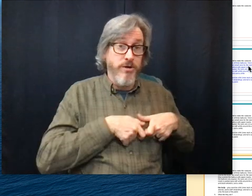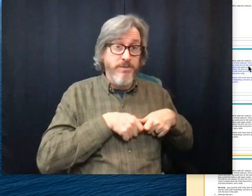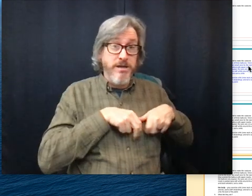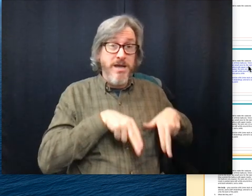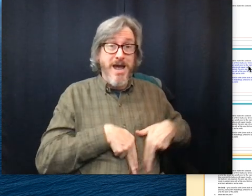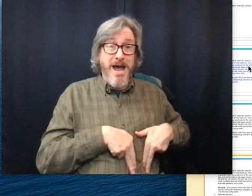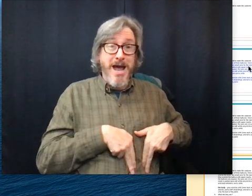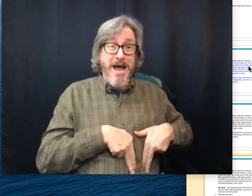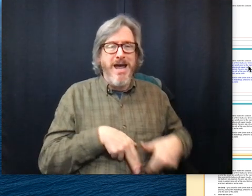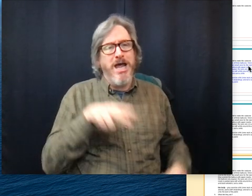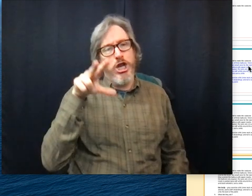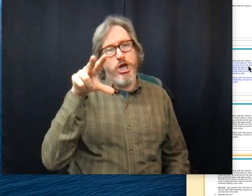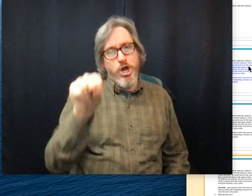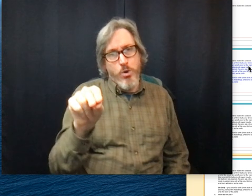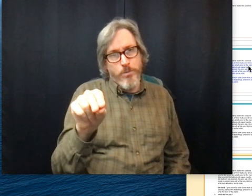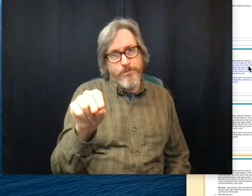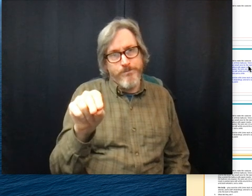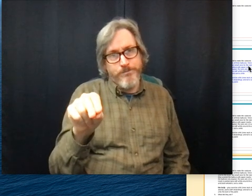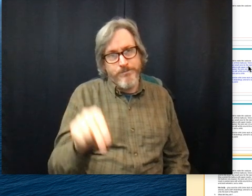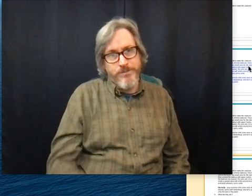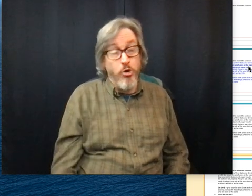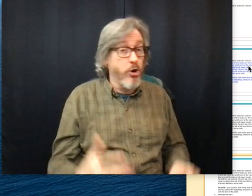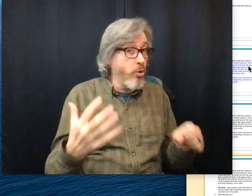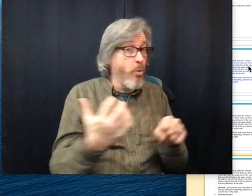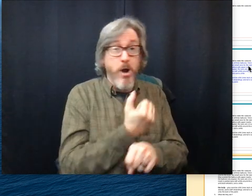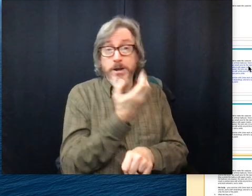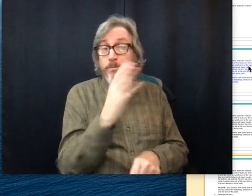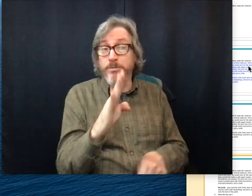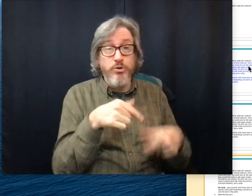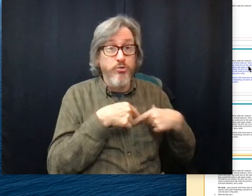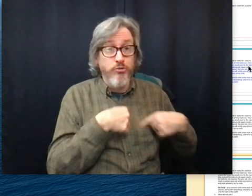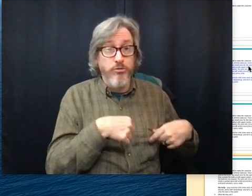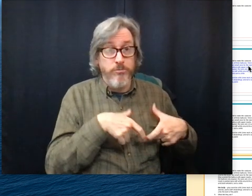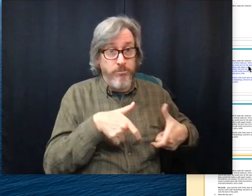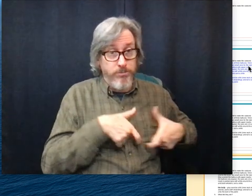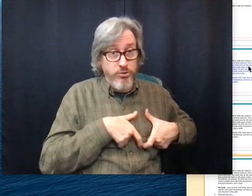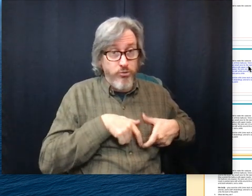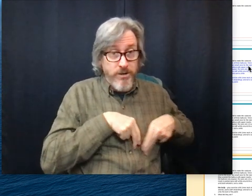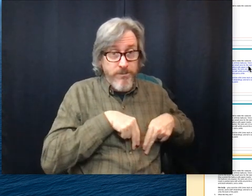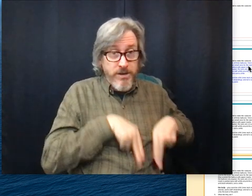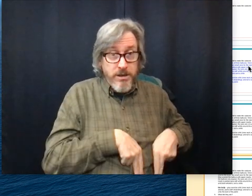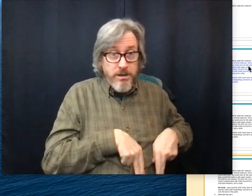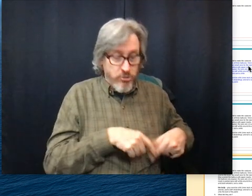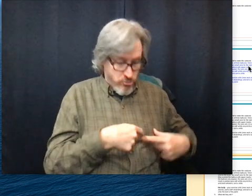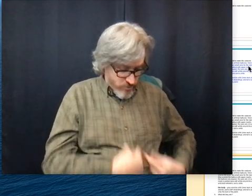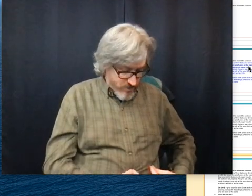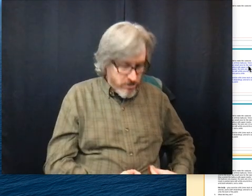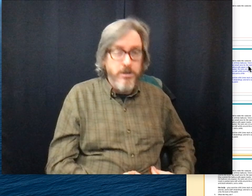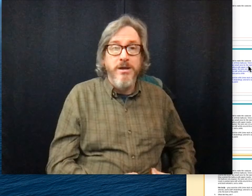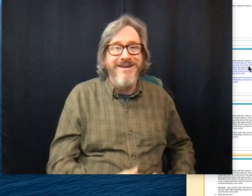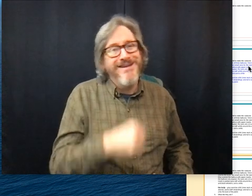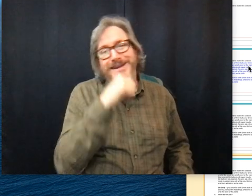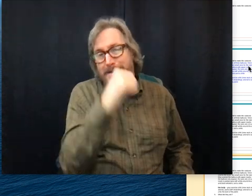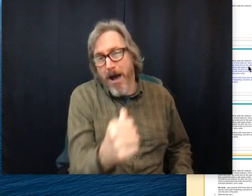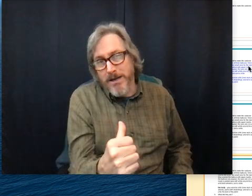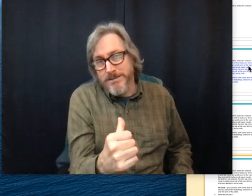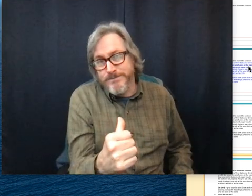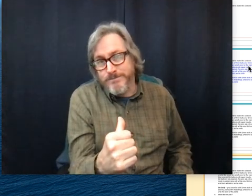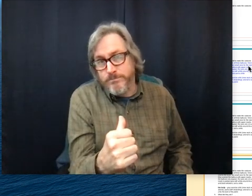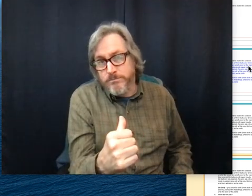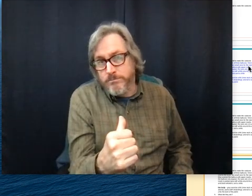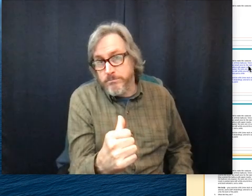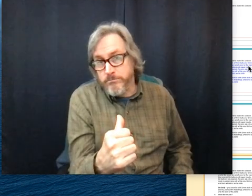blue ribbon? No. Or one blue ribbon? Ribbon?